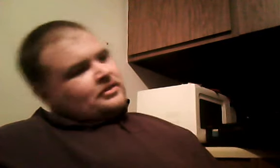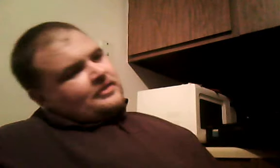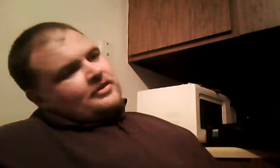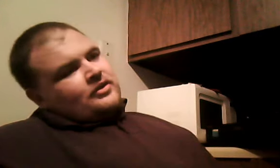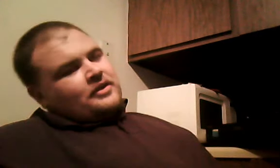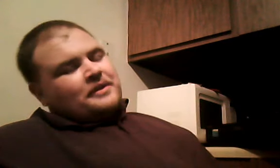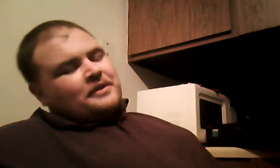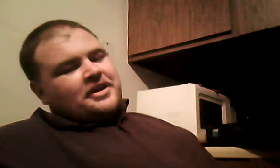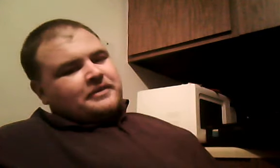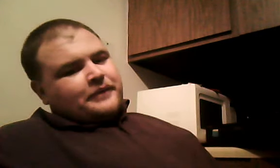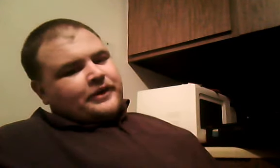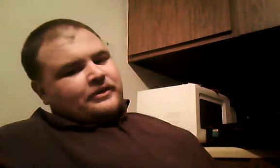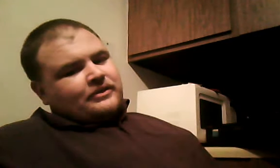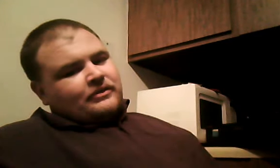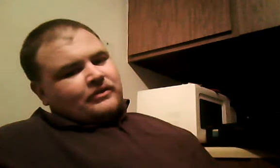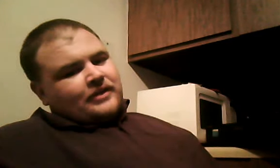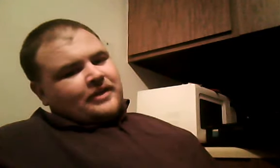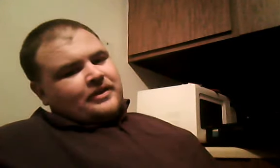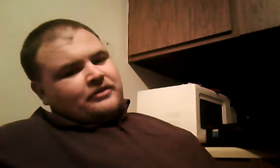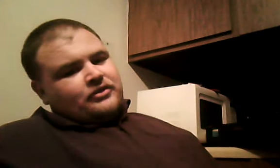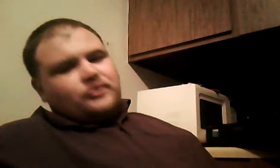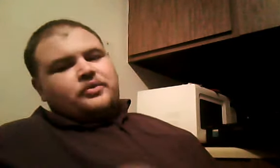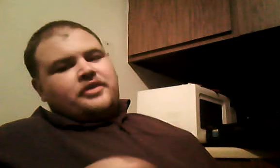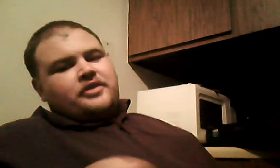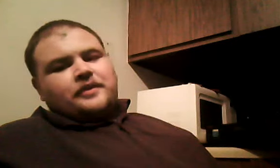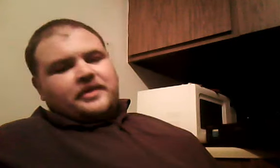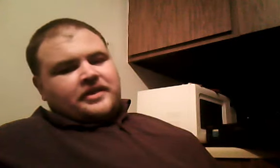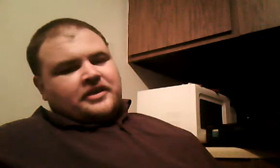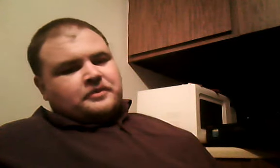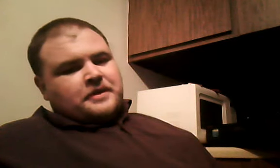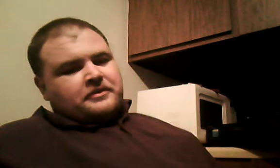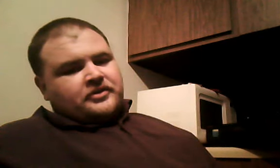So they might keep the belts... And then feud with them in the next pay-per-view.